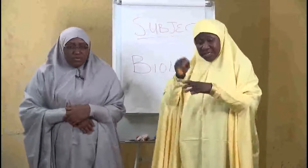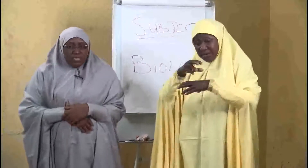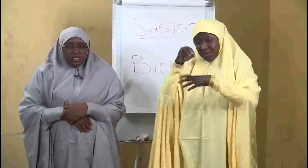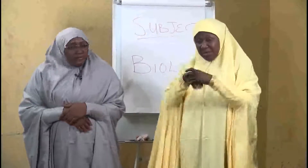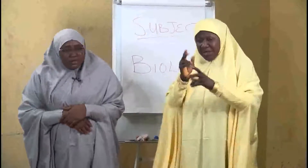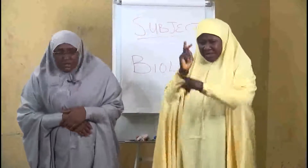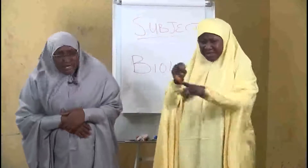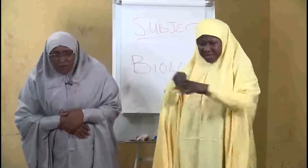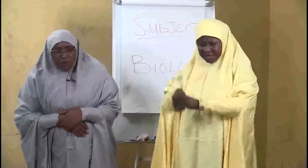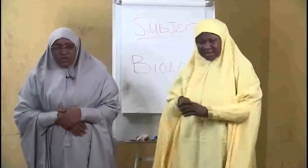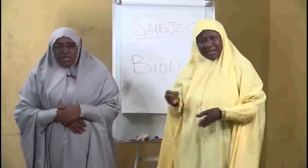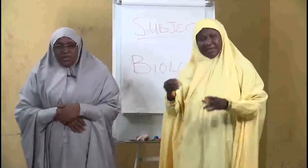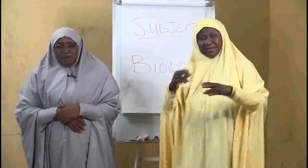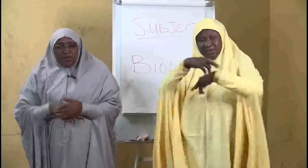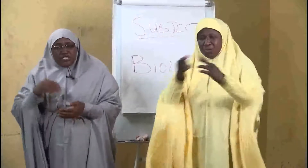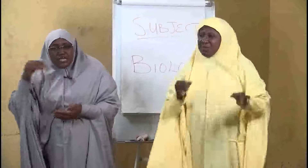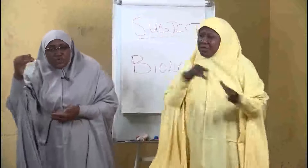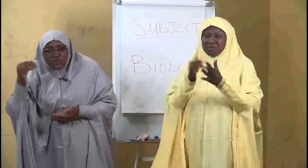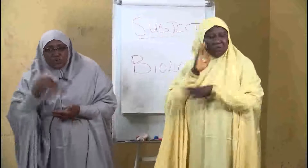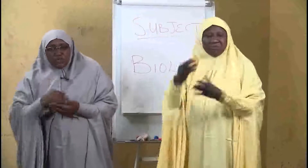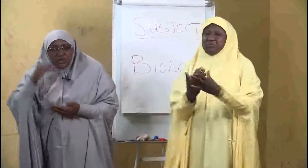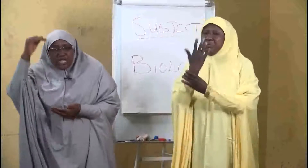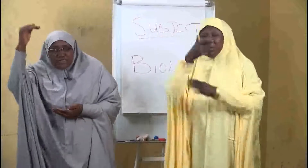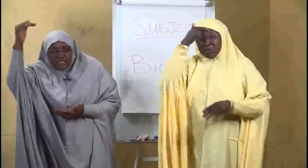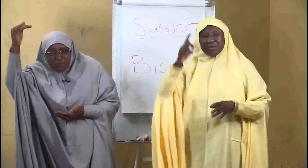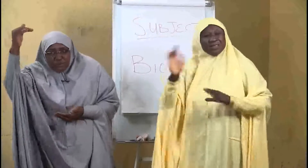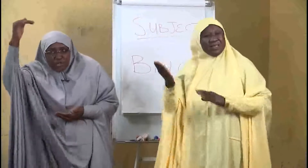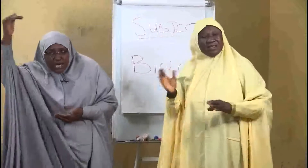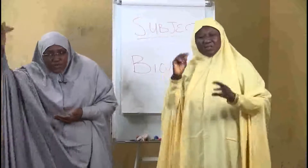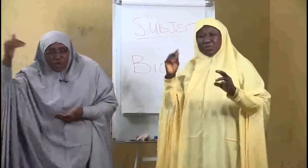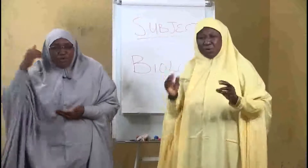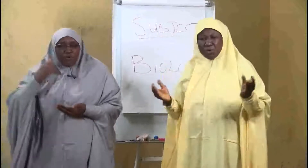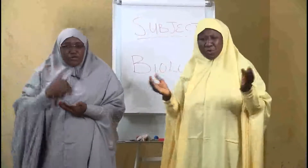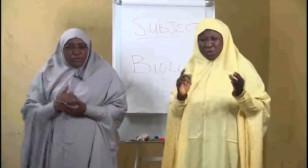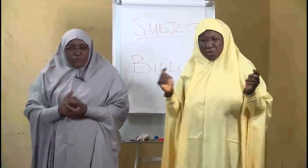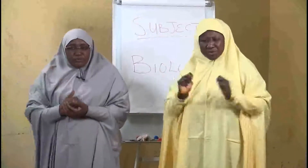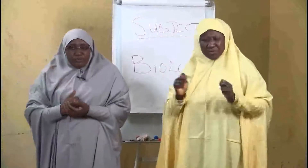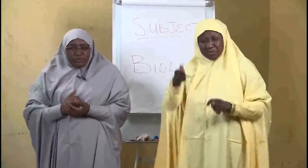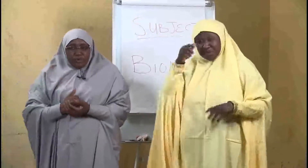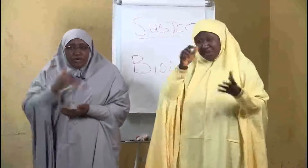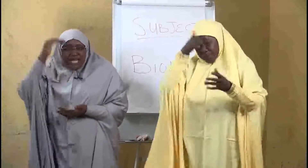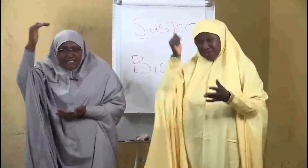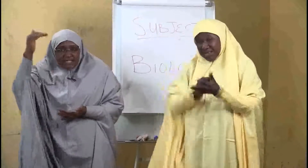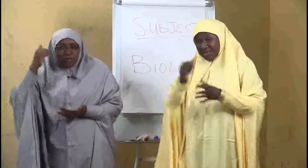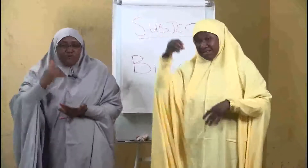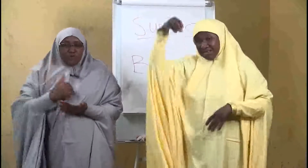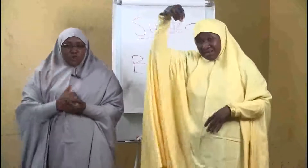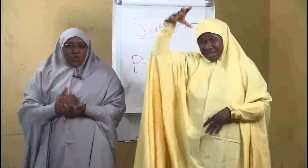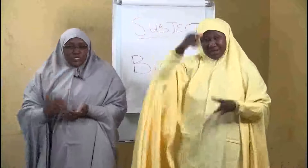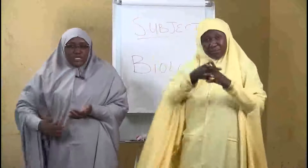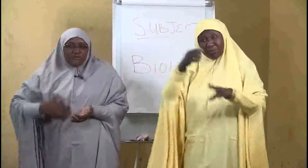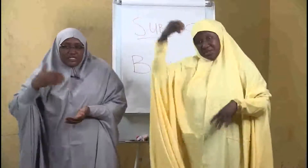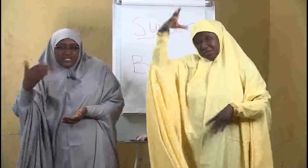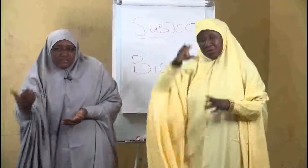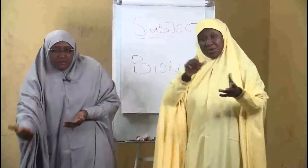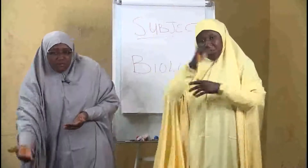room, they are not going to germinate because there is no temperature. That temperature that is coming from the sun or light that is coming from the sun,